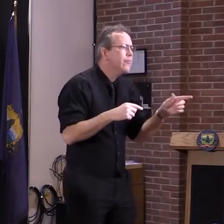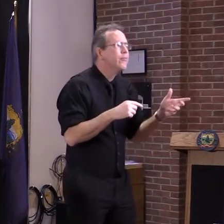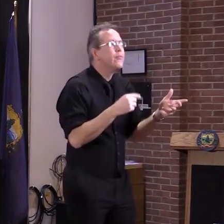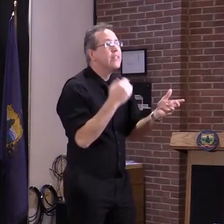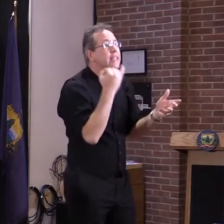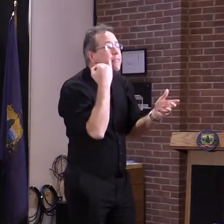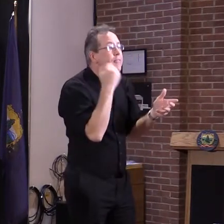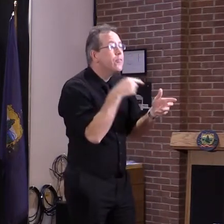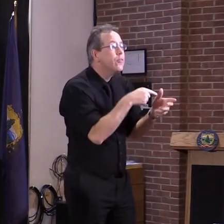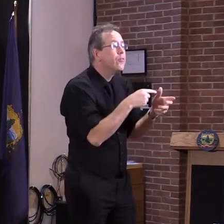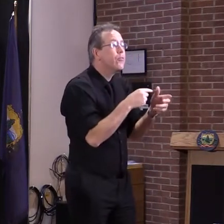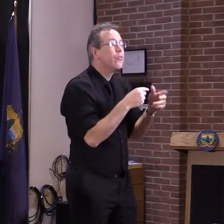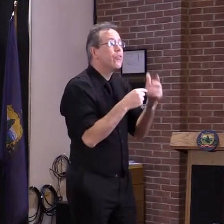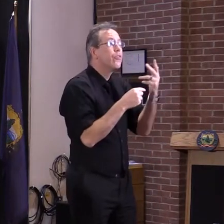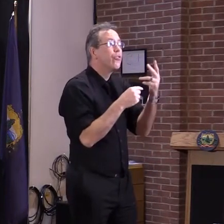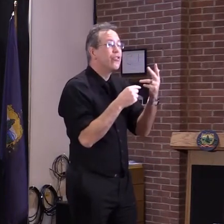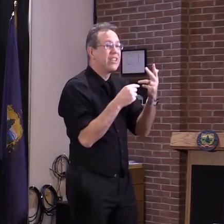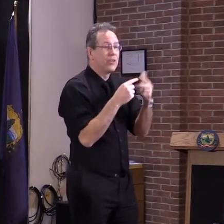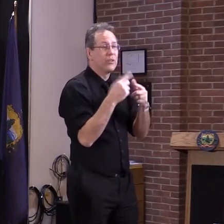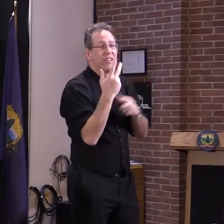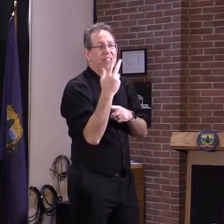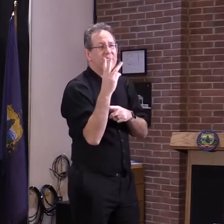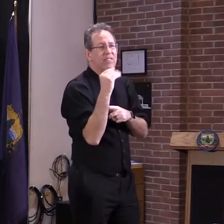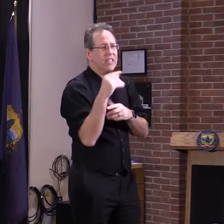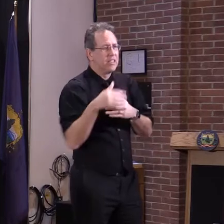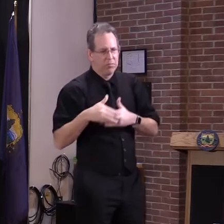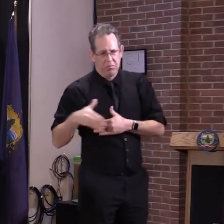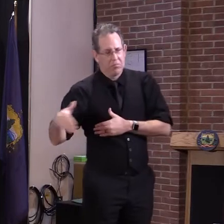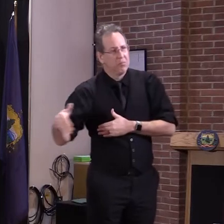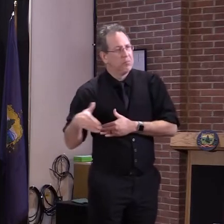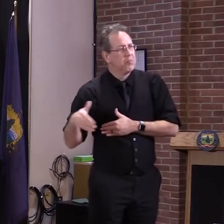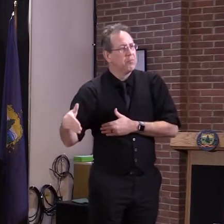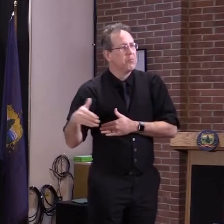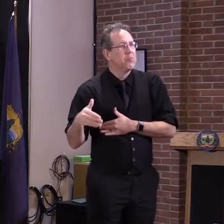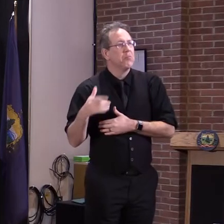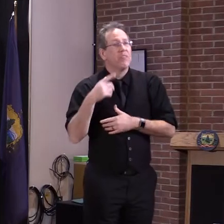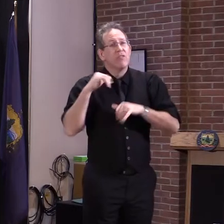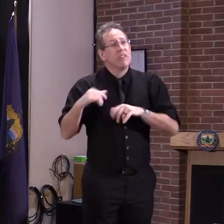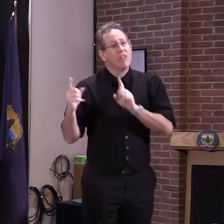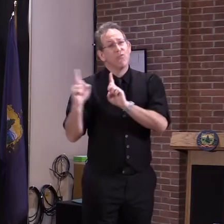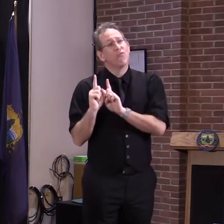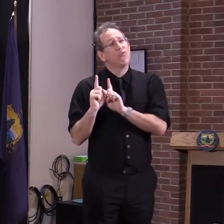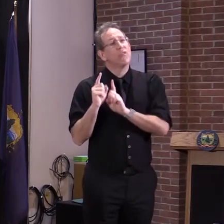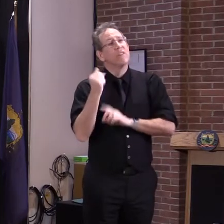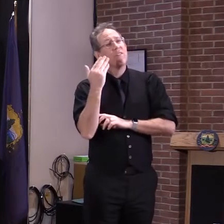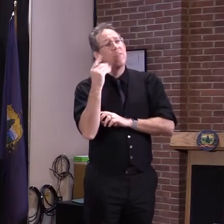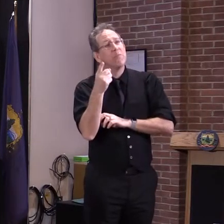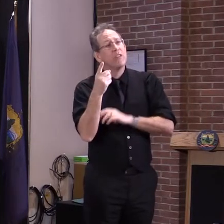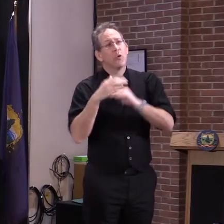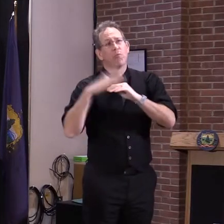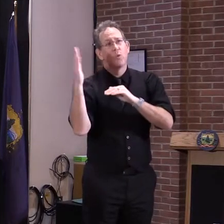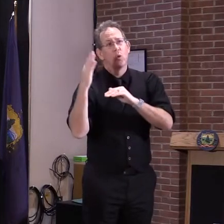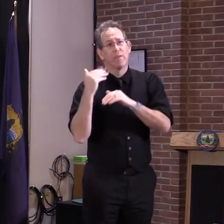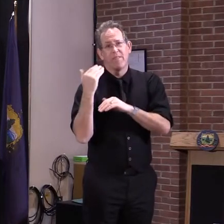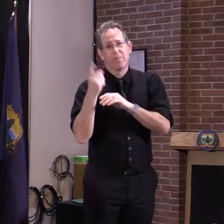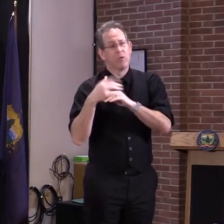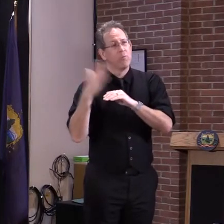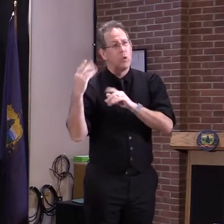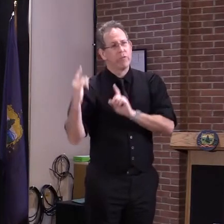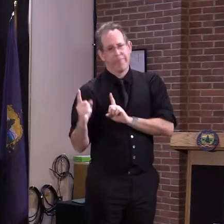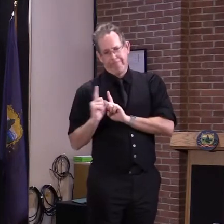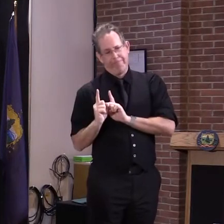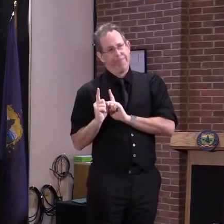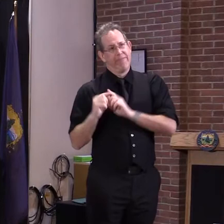within 3 to 6 feet of a positive individual for more than 15 minutes. In many situations, particularly at our elementary